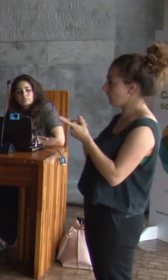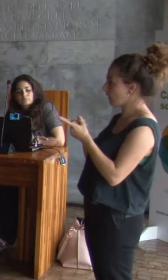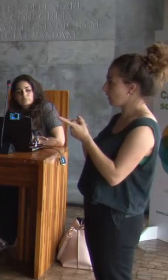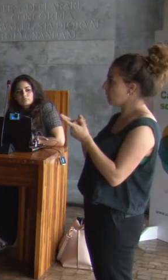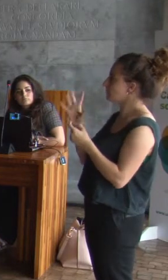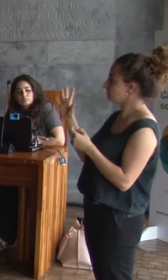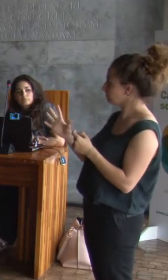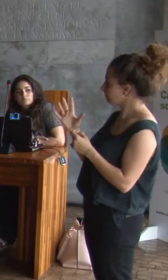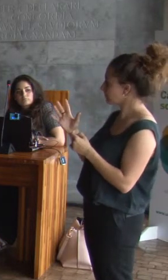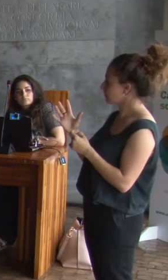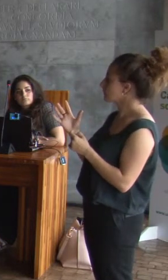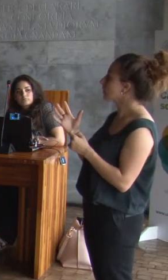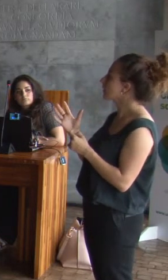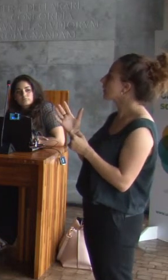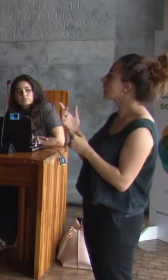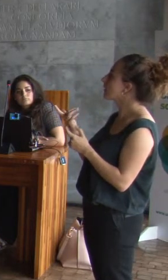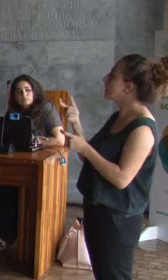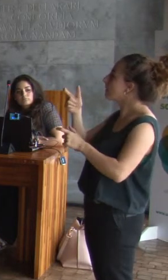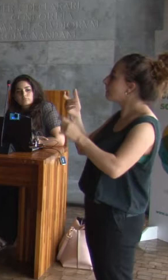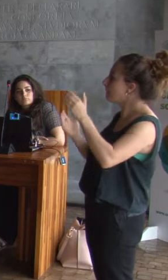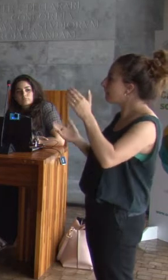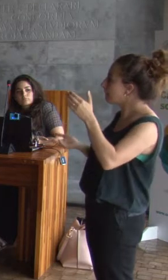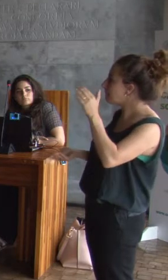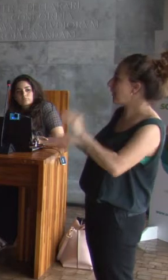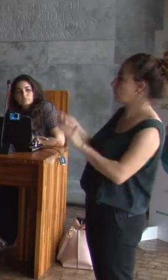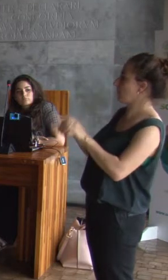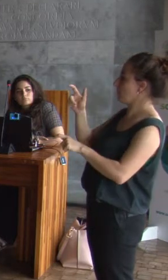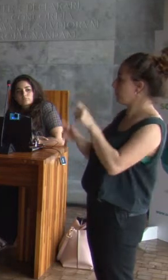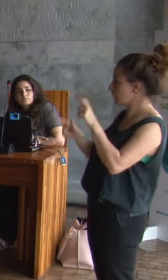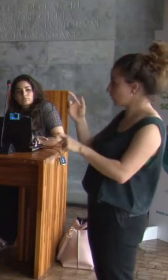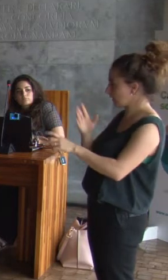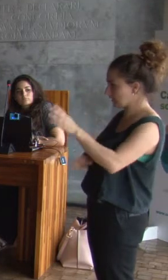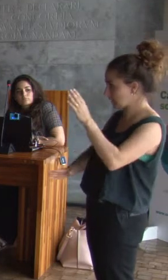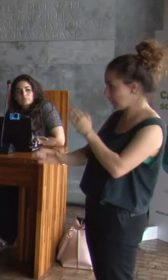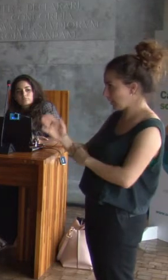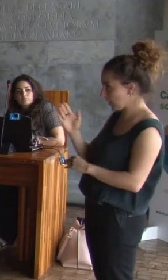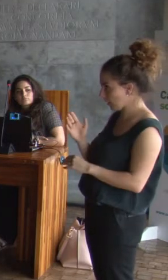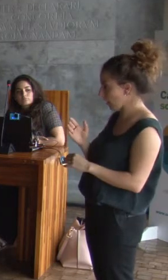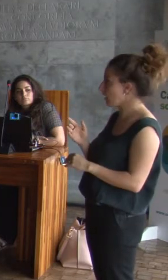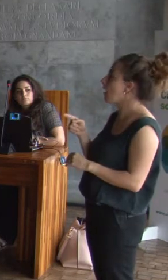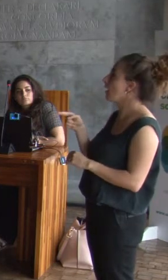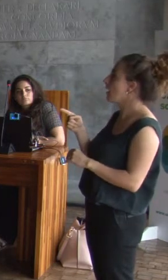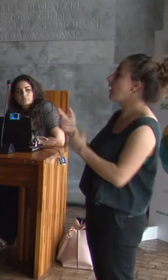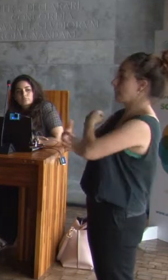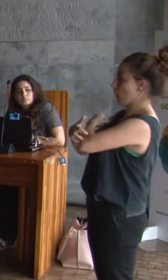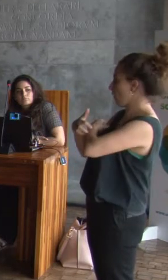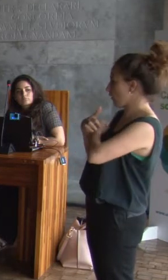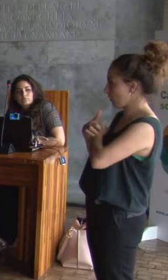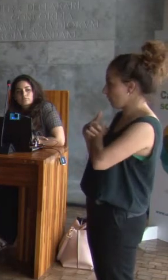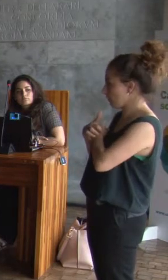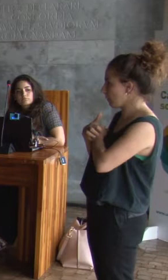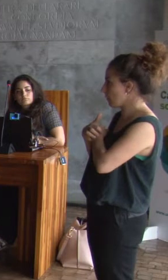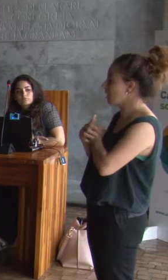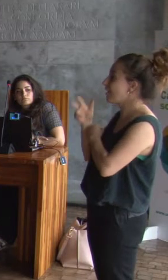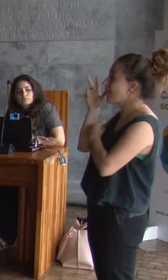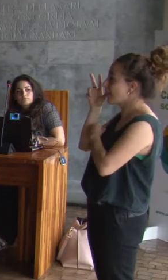For example, we know that the highest number of people with disabilities are actually people who live in poverty. And